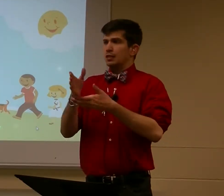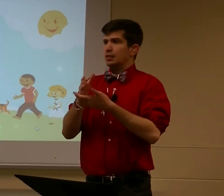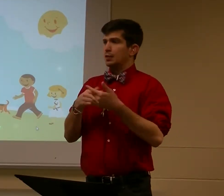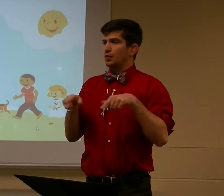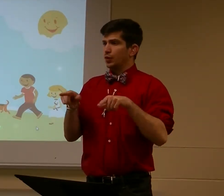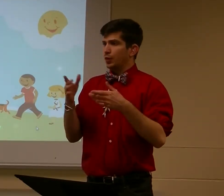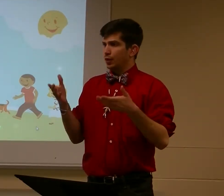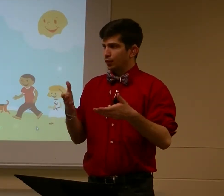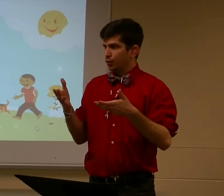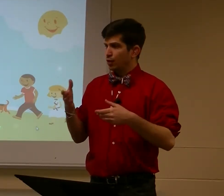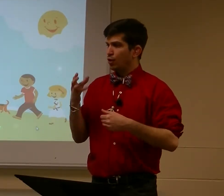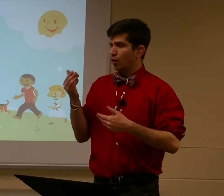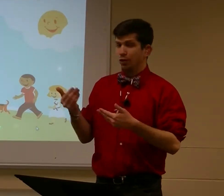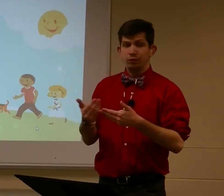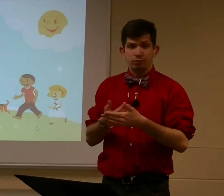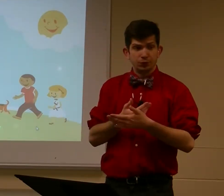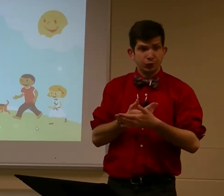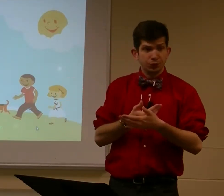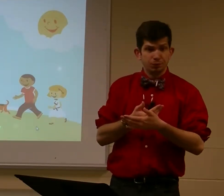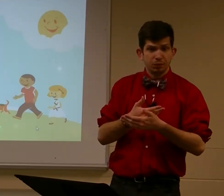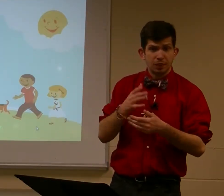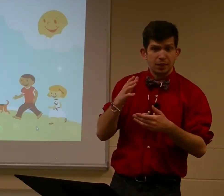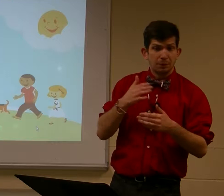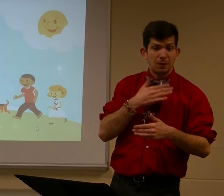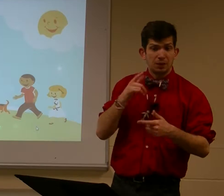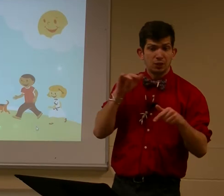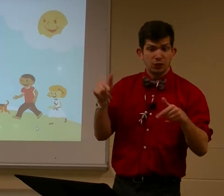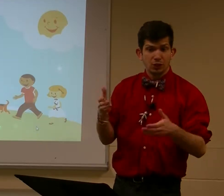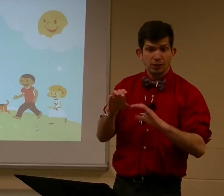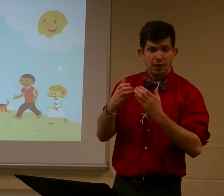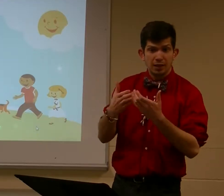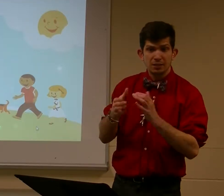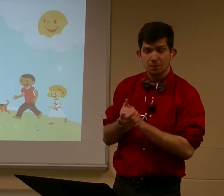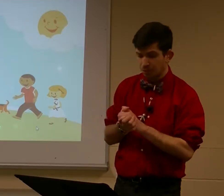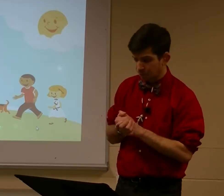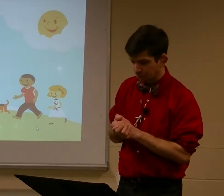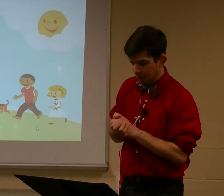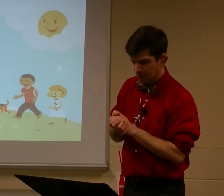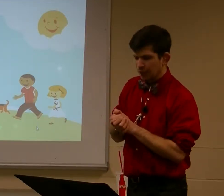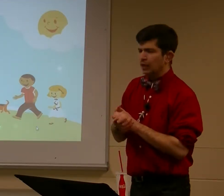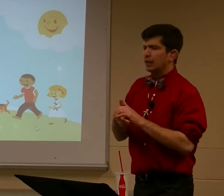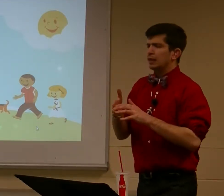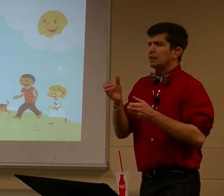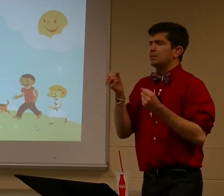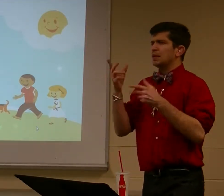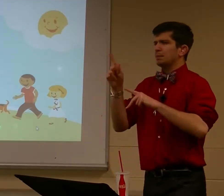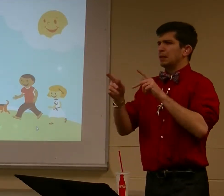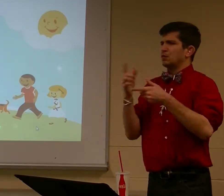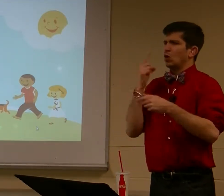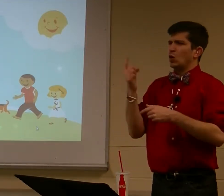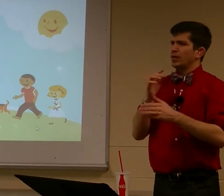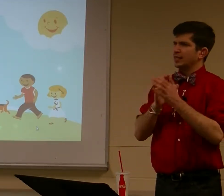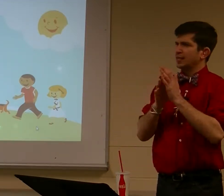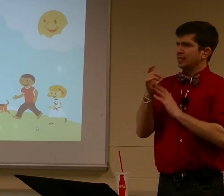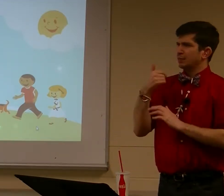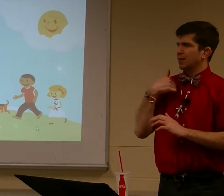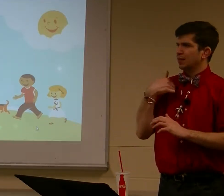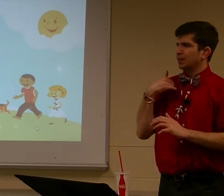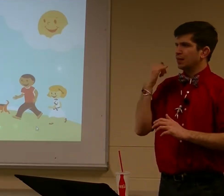Some of you here are new, and I'm happy that you're here at class. Many people always ask me if